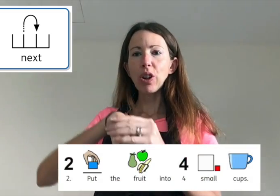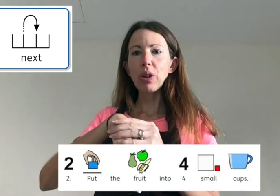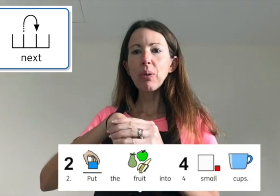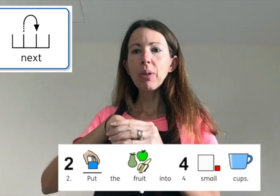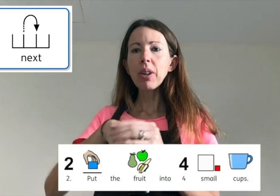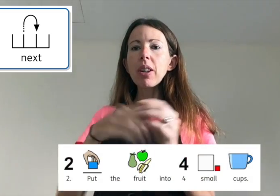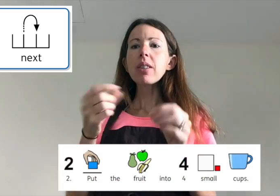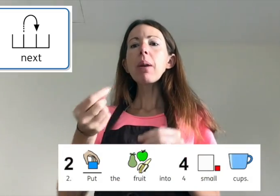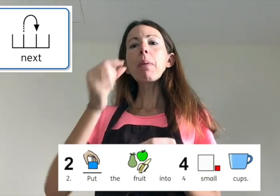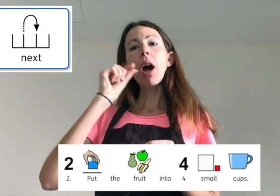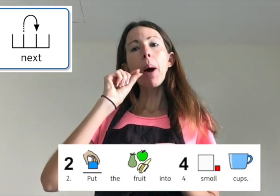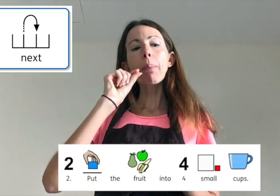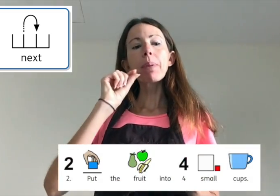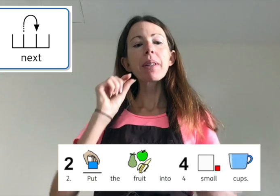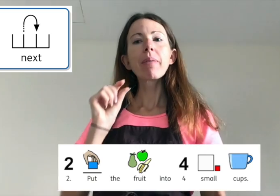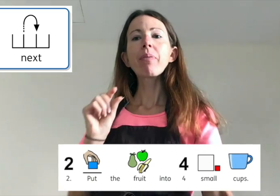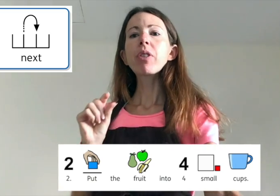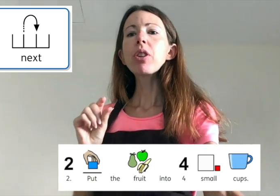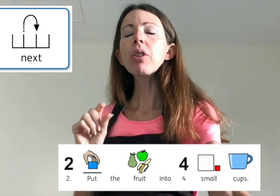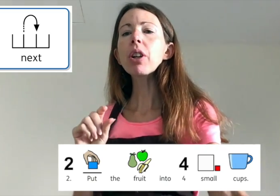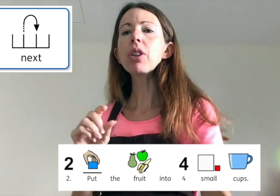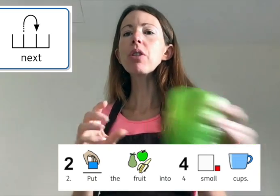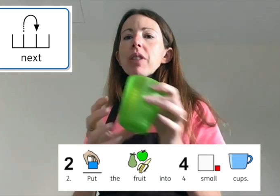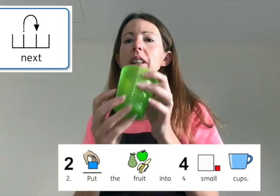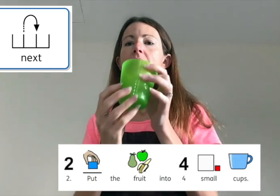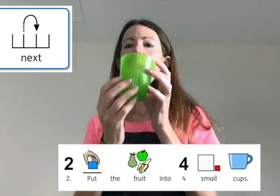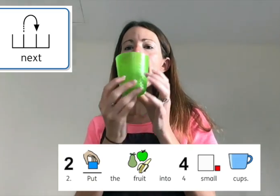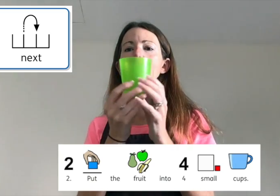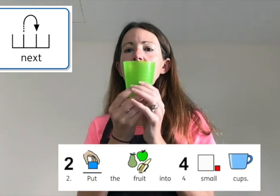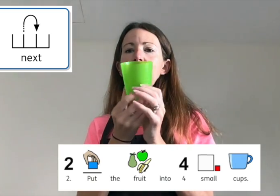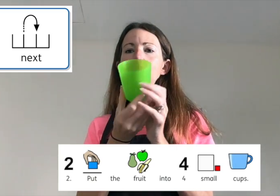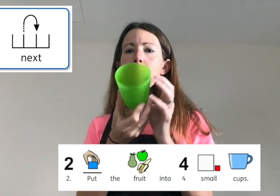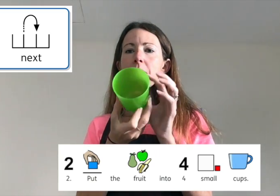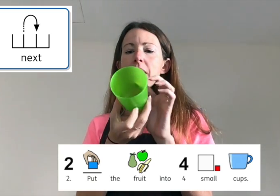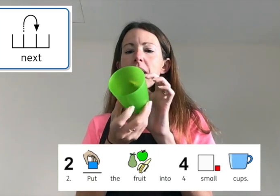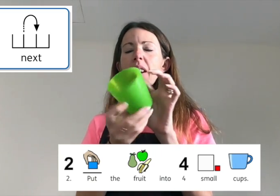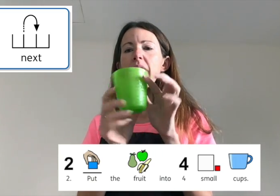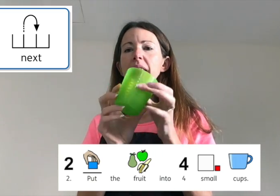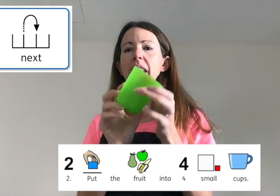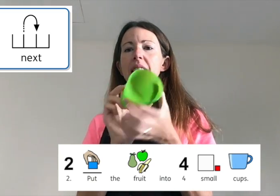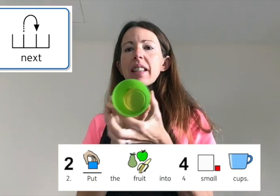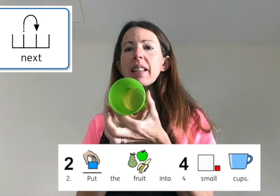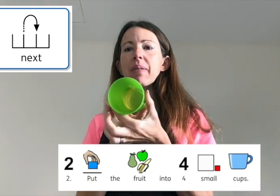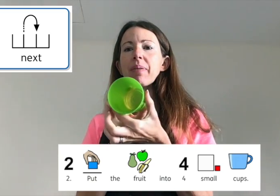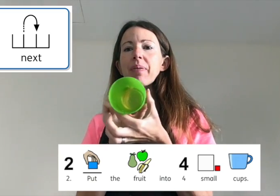into some cups. You can use any cups like this.